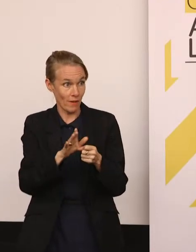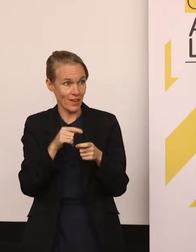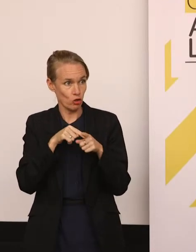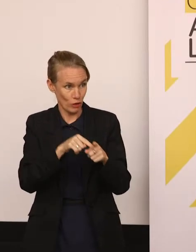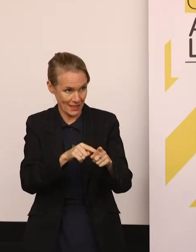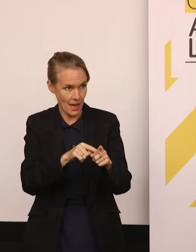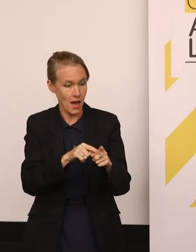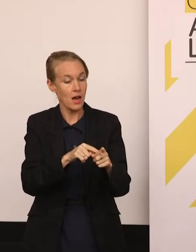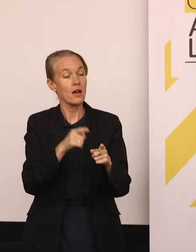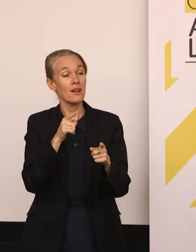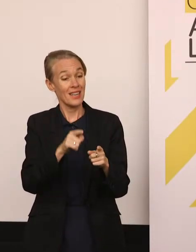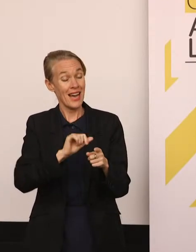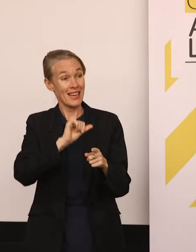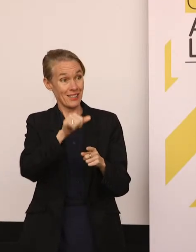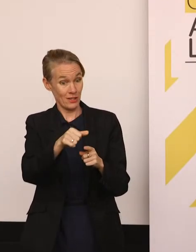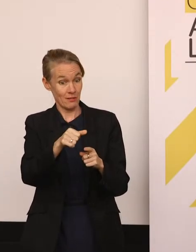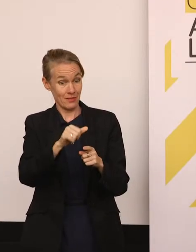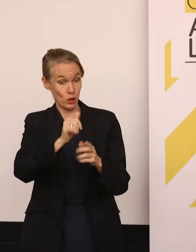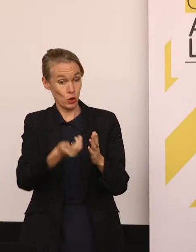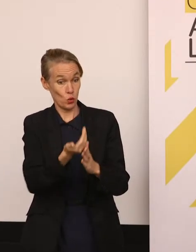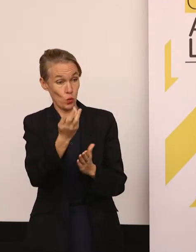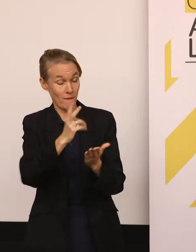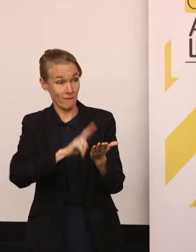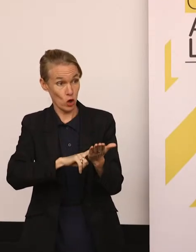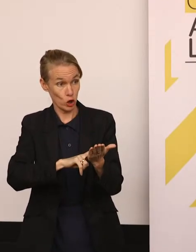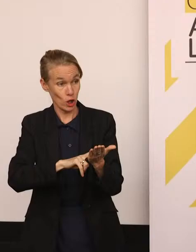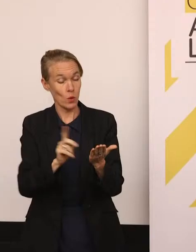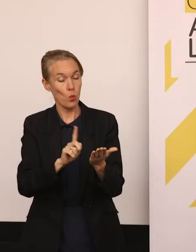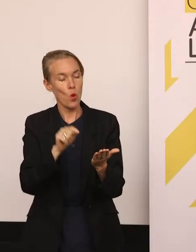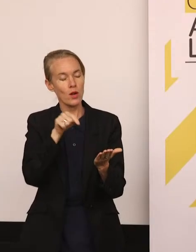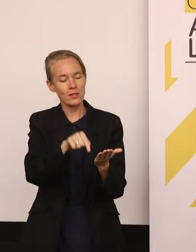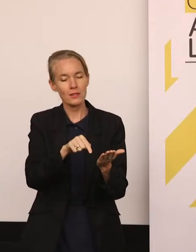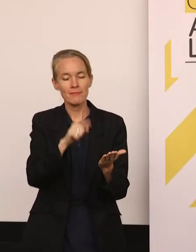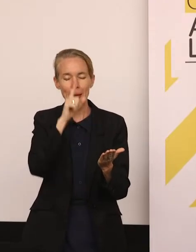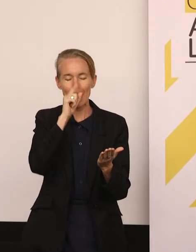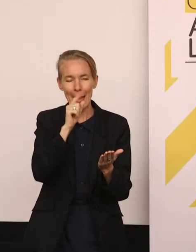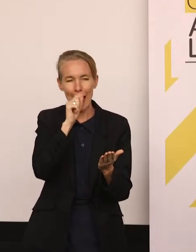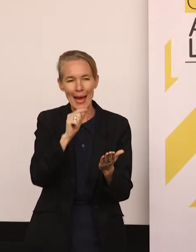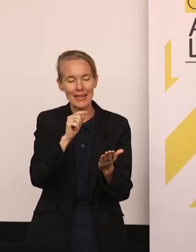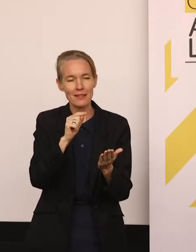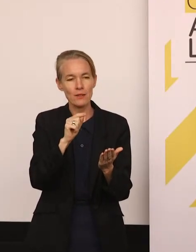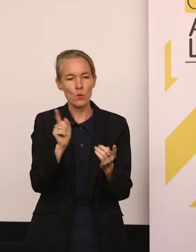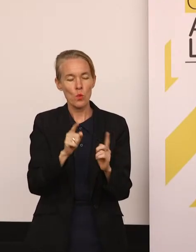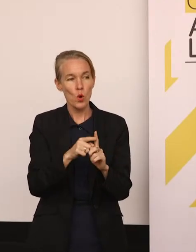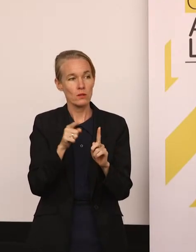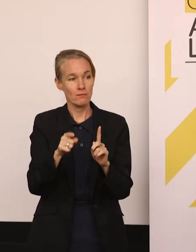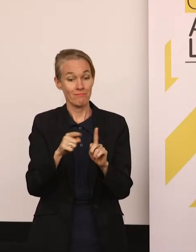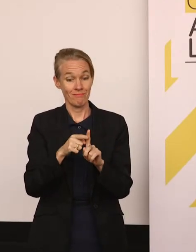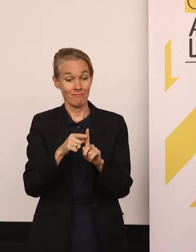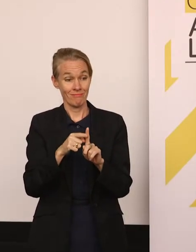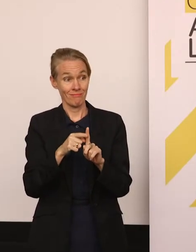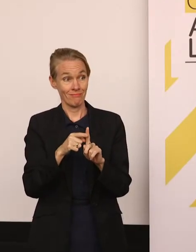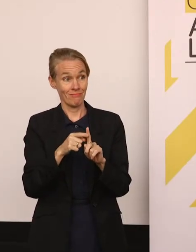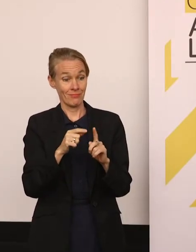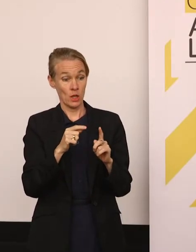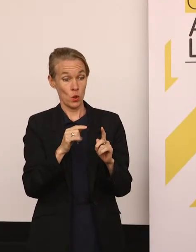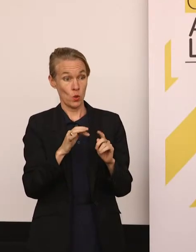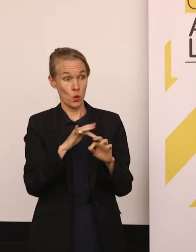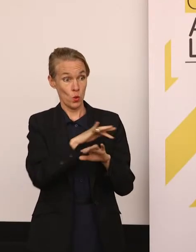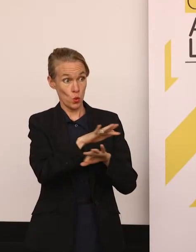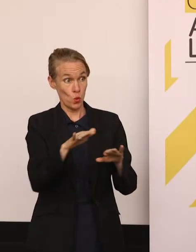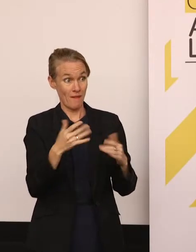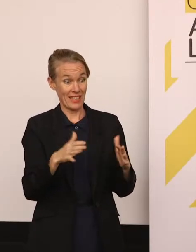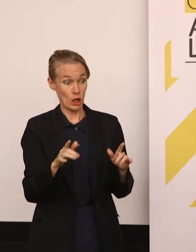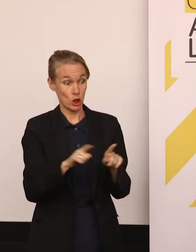NZ COVID Tracer app, will be the ability for us to push messages out to people who were in a venue at